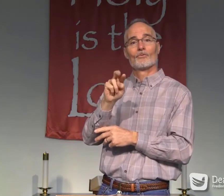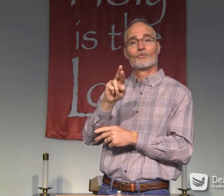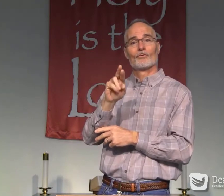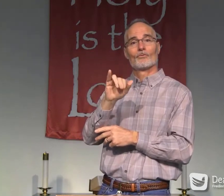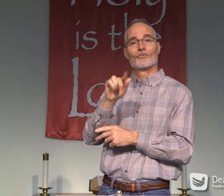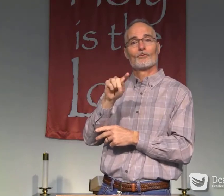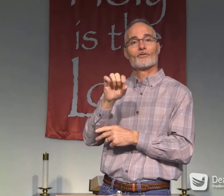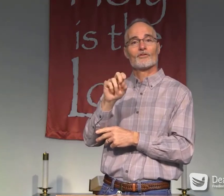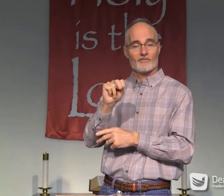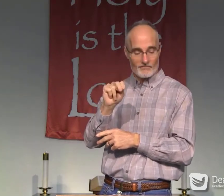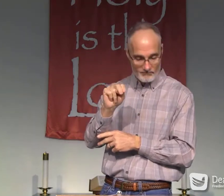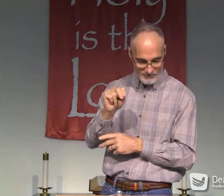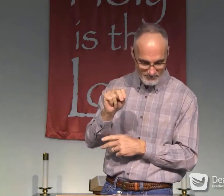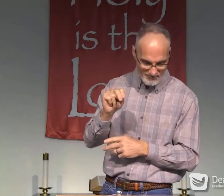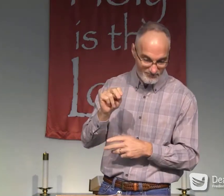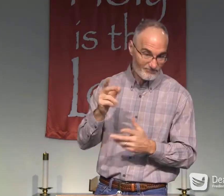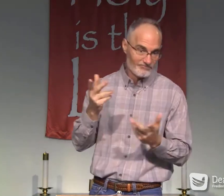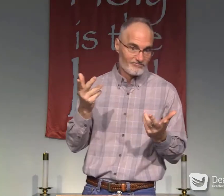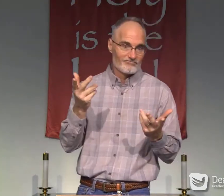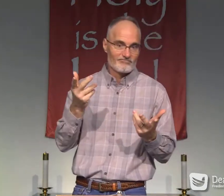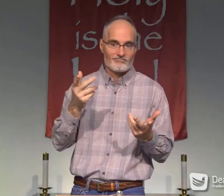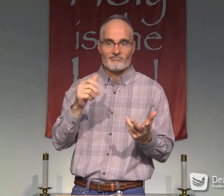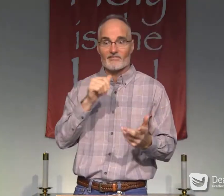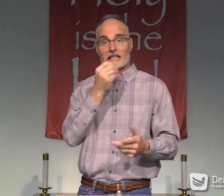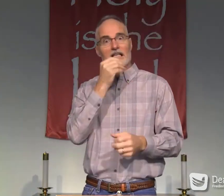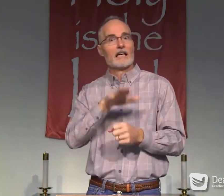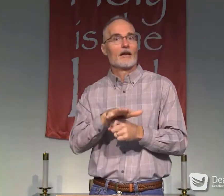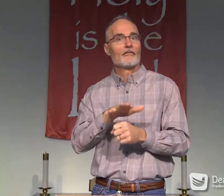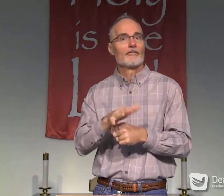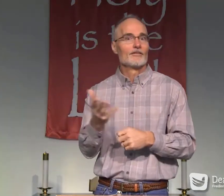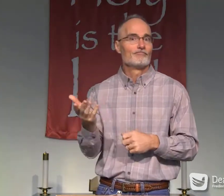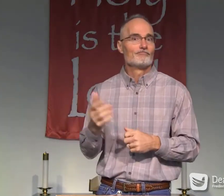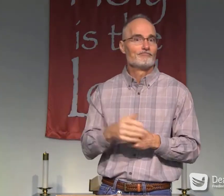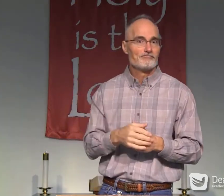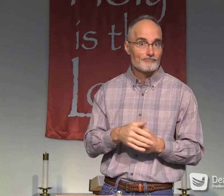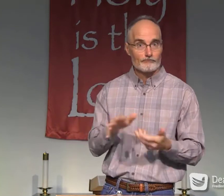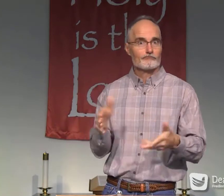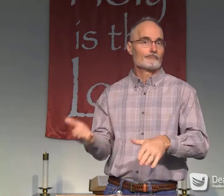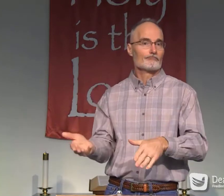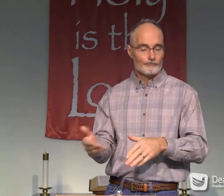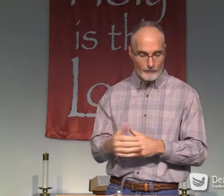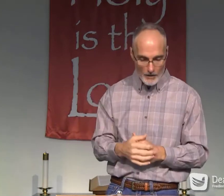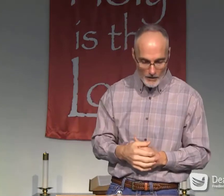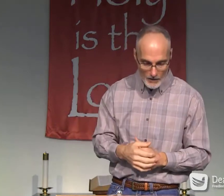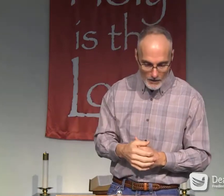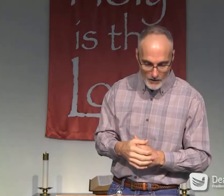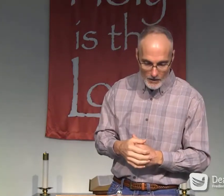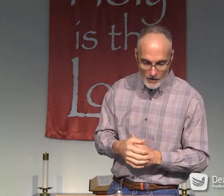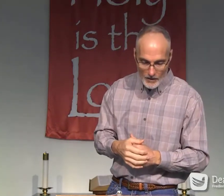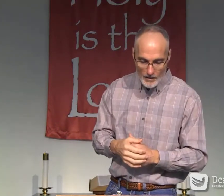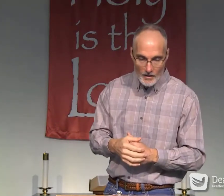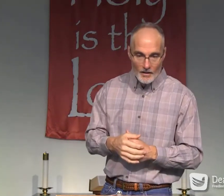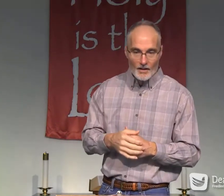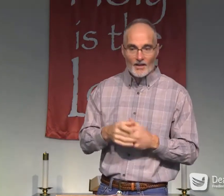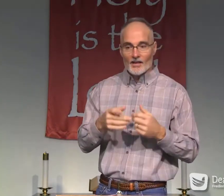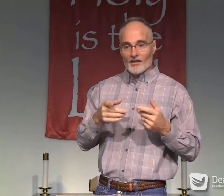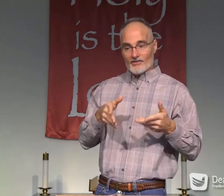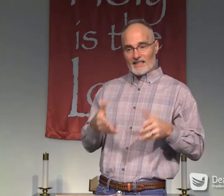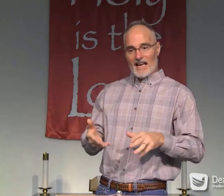And the reason that she died was because of malnutrition. She wasn't eating enough and passed away.